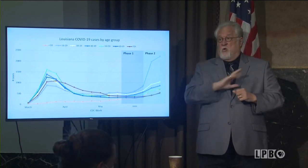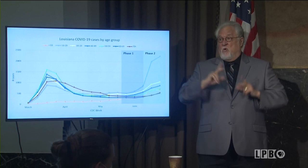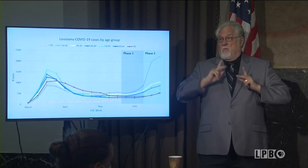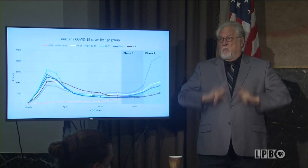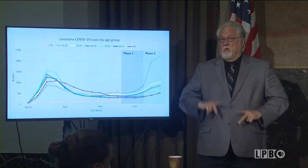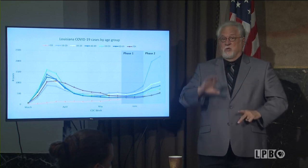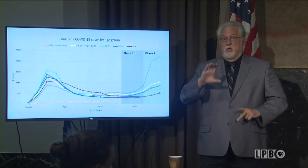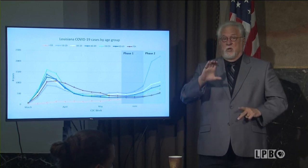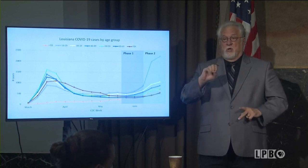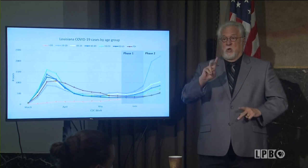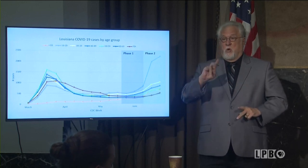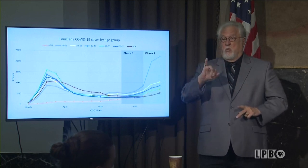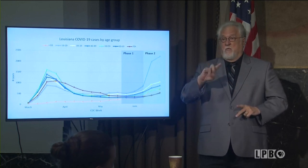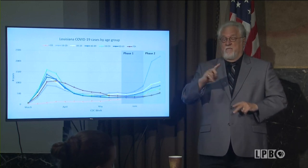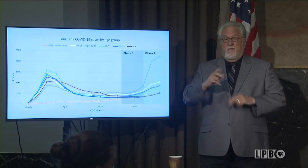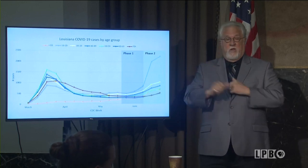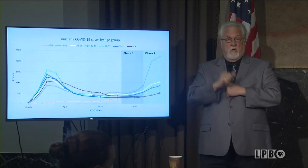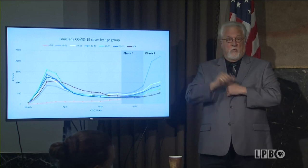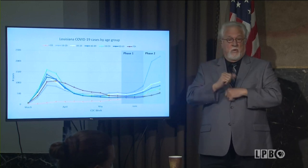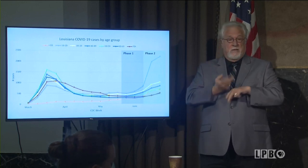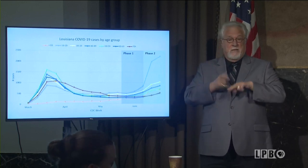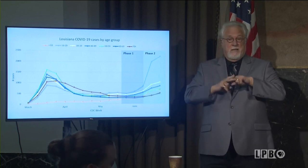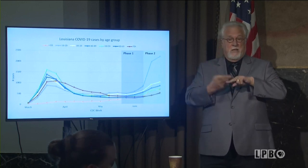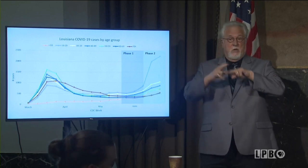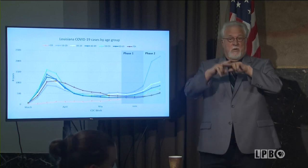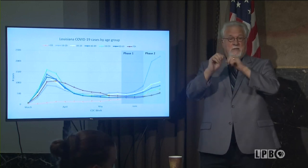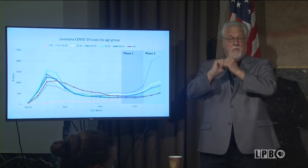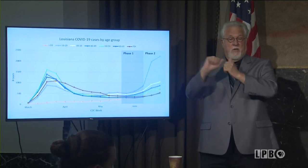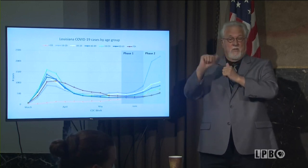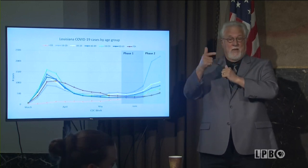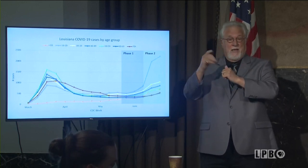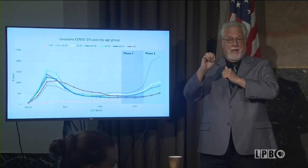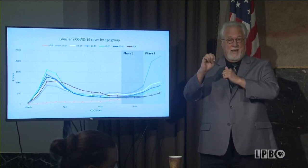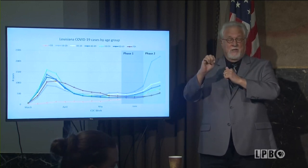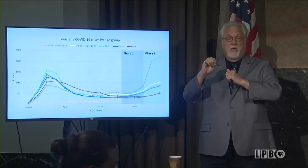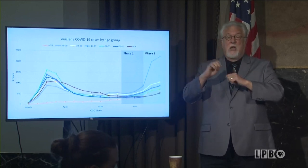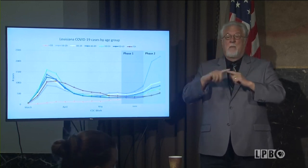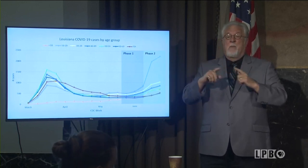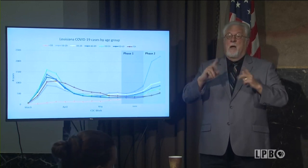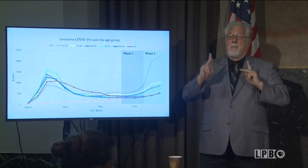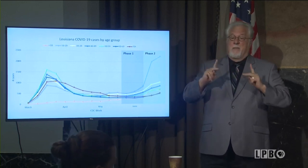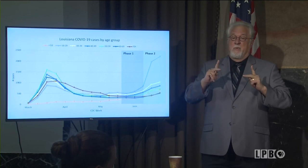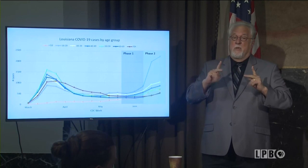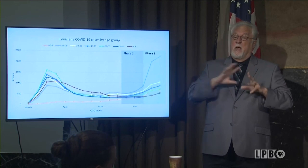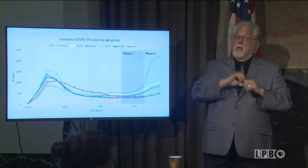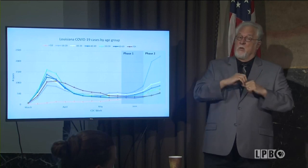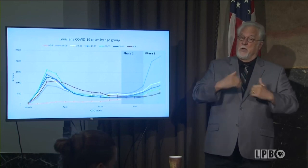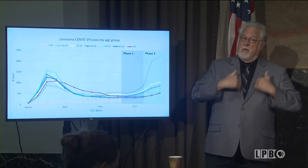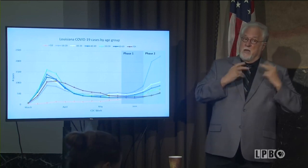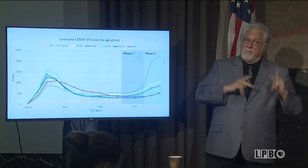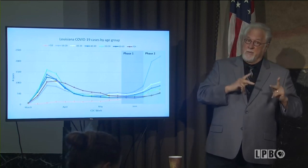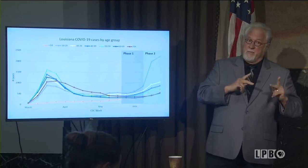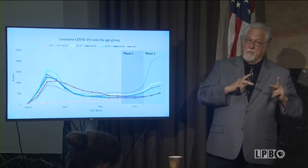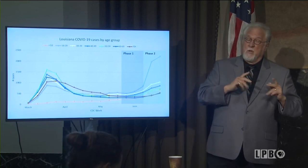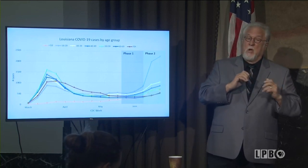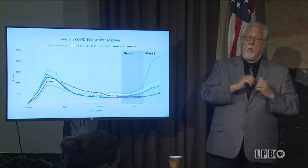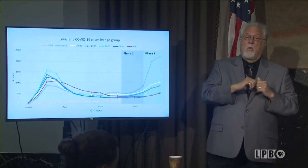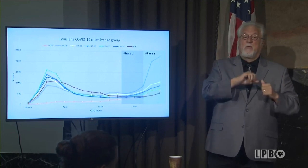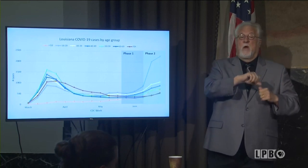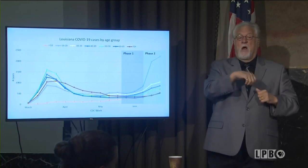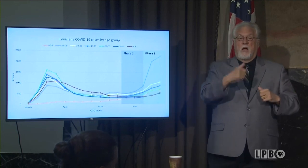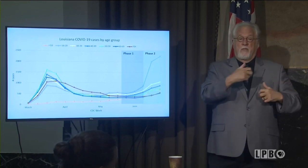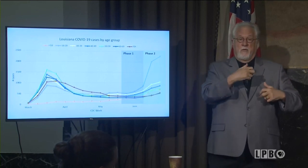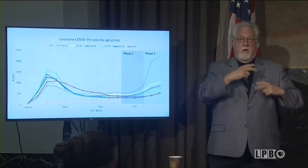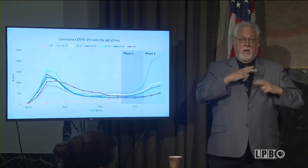COVID risk increases with age, but people, including young people with chronic conditions, whether